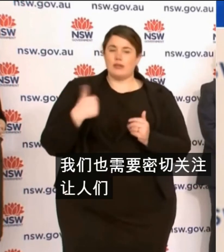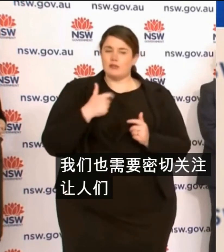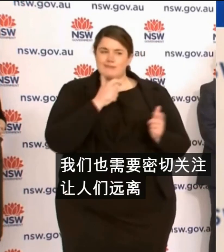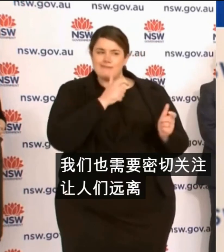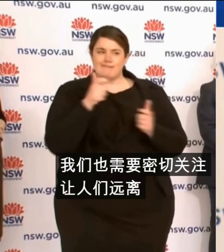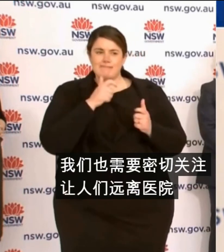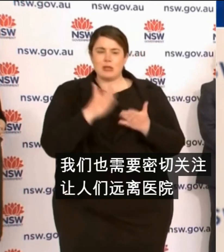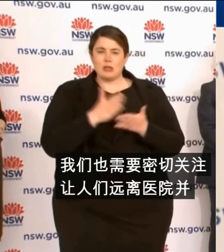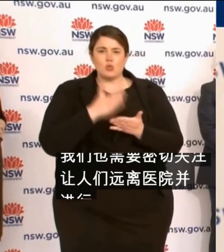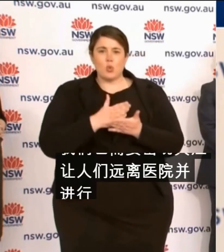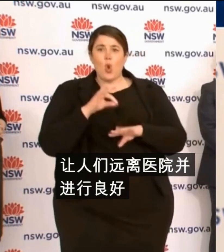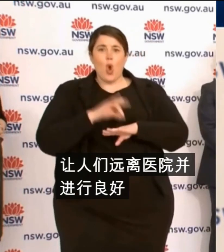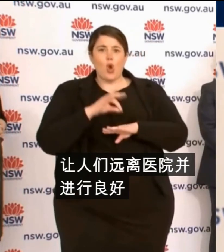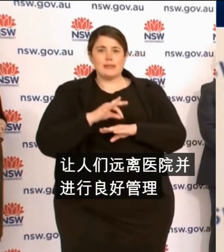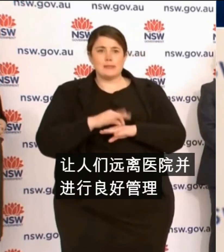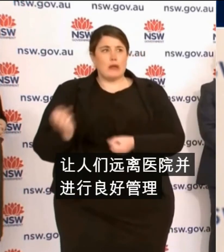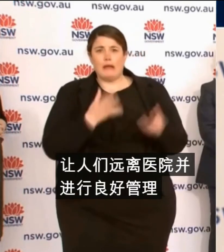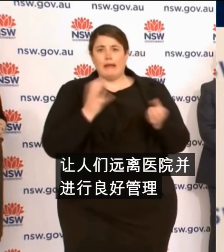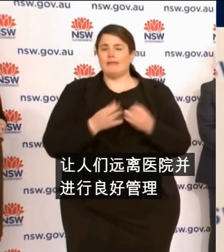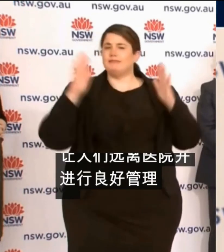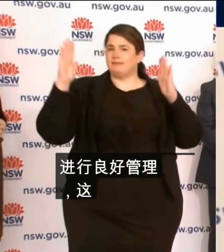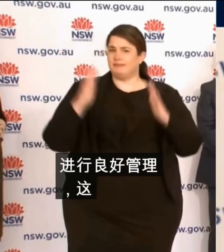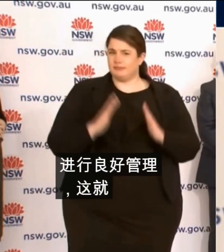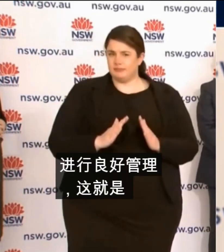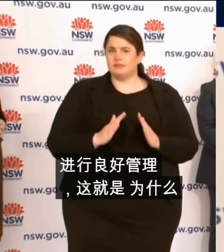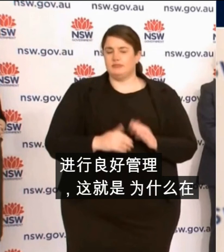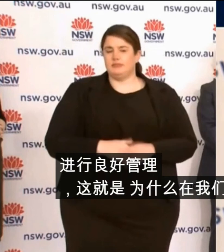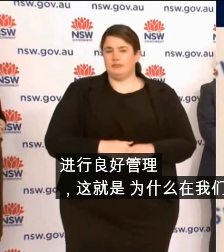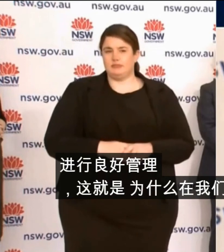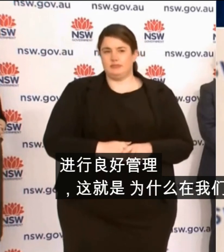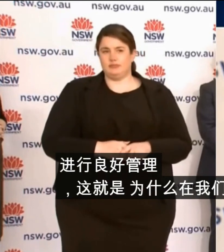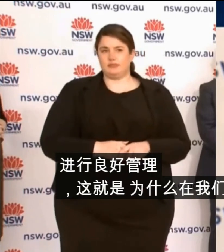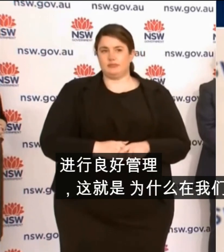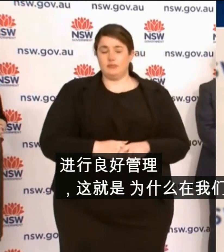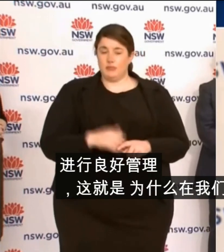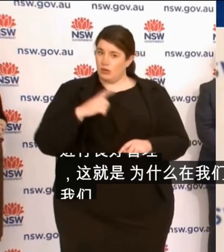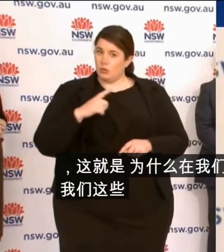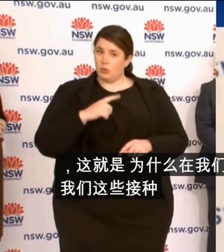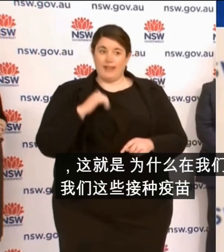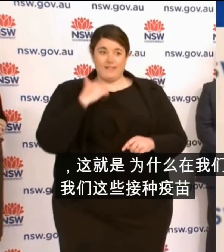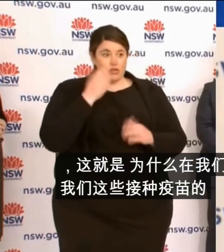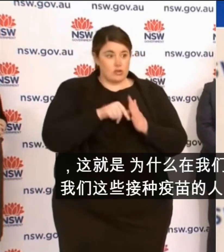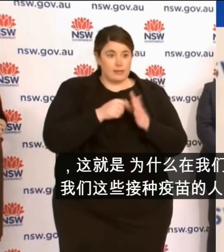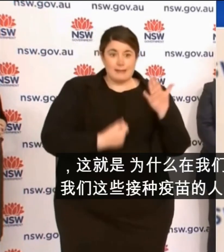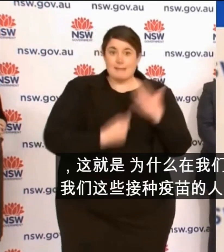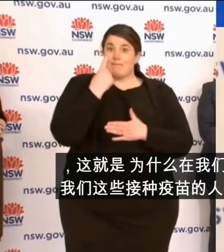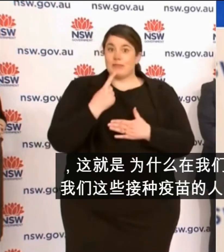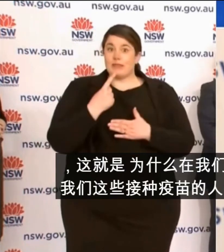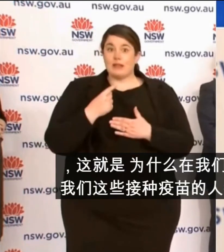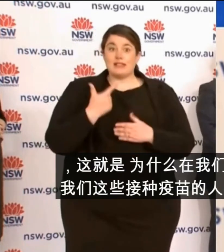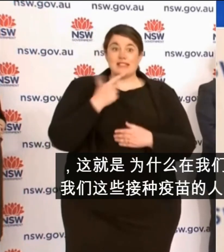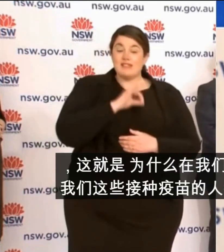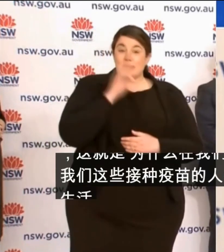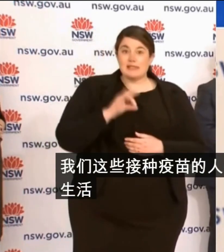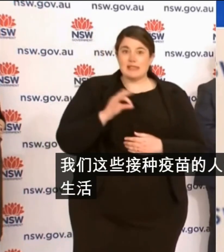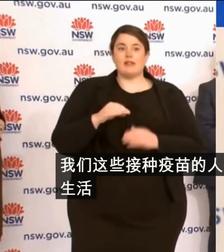keeping people out of hospital and managing that well. And that's why at every milestone that we hit, we will experience